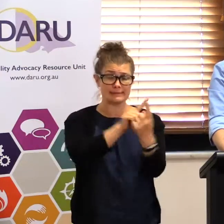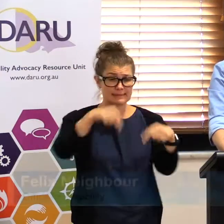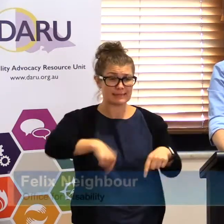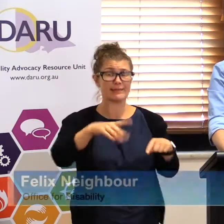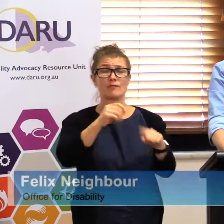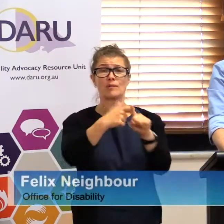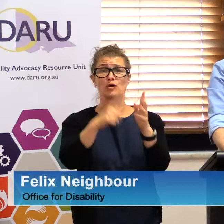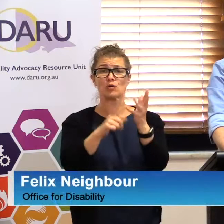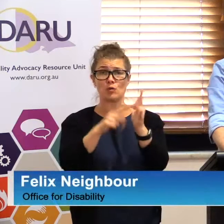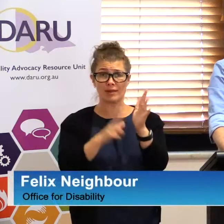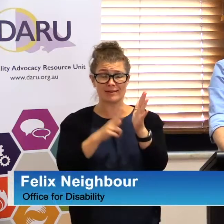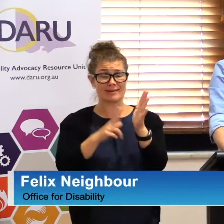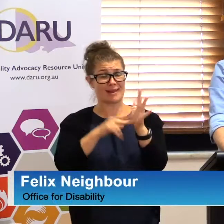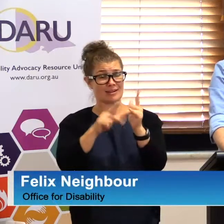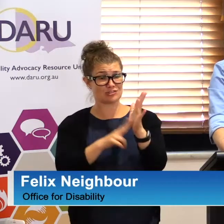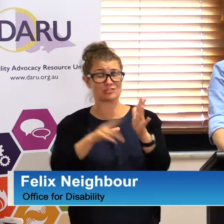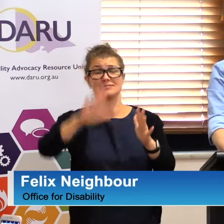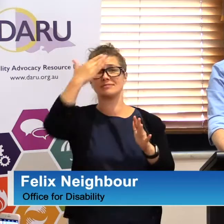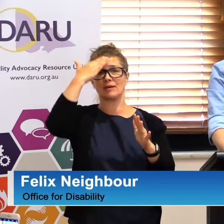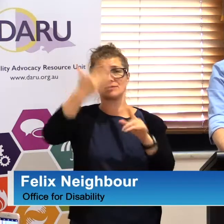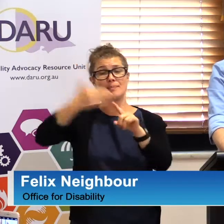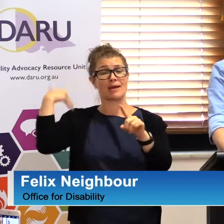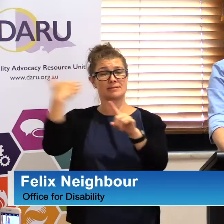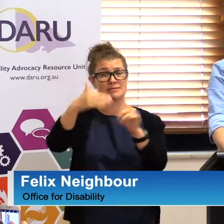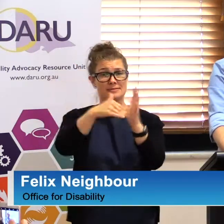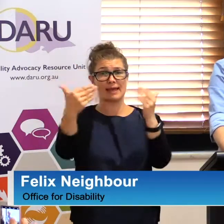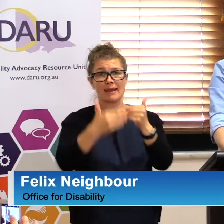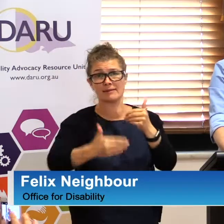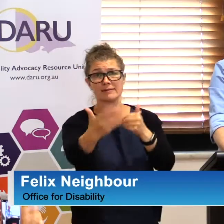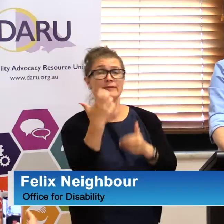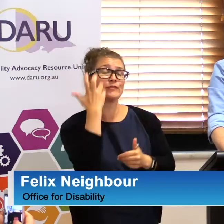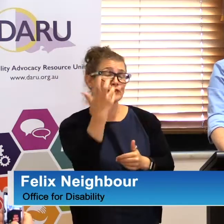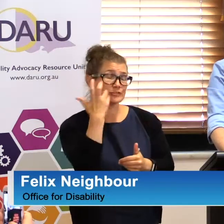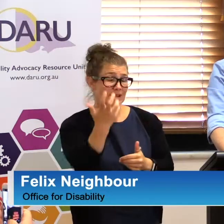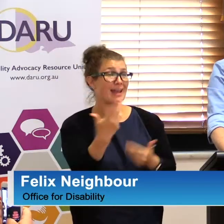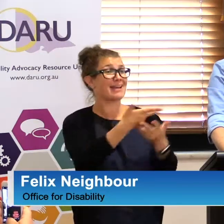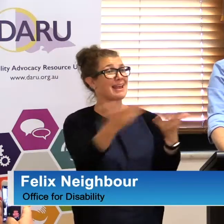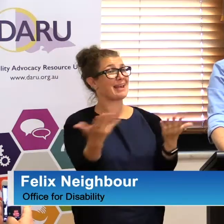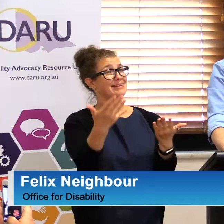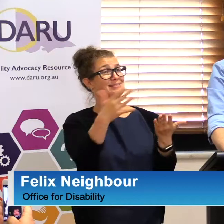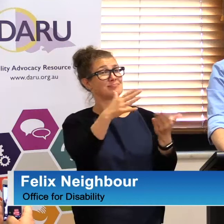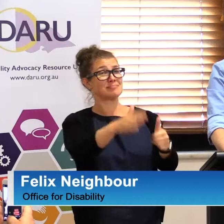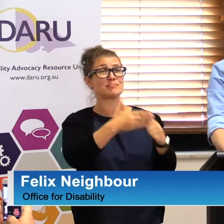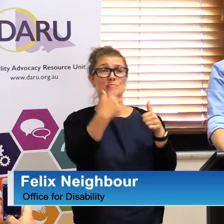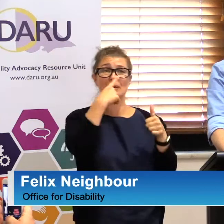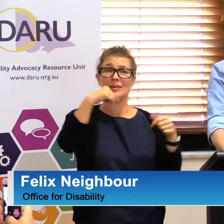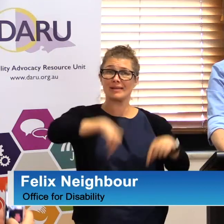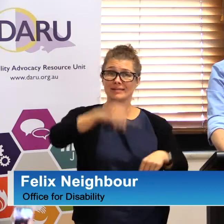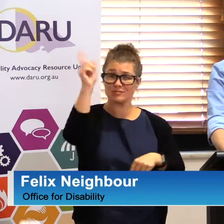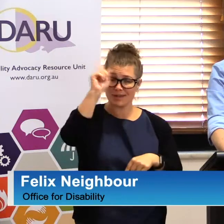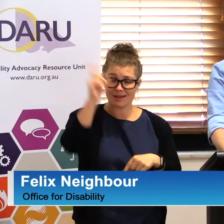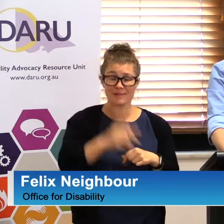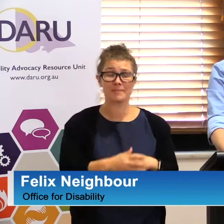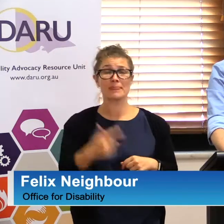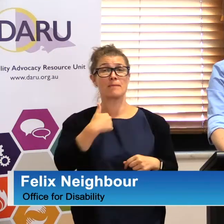past, present and emerging, and any Aboriginal people here today. So my name's Felix. I'm the manager of the Strategic Engagement team